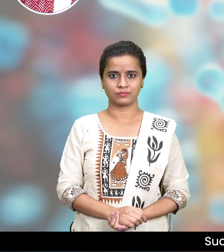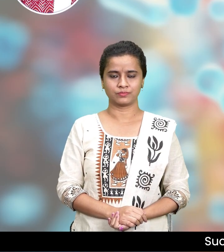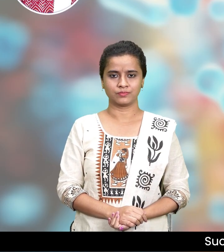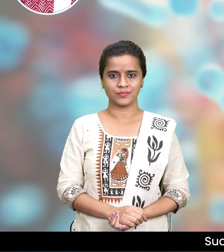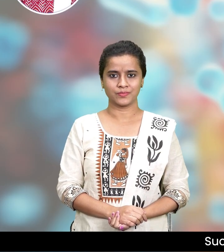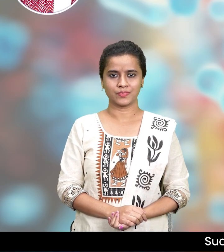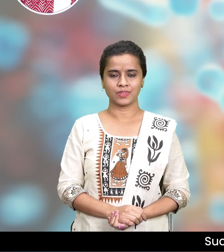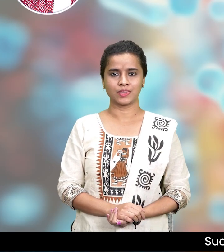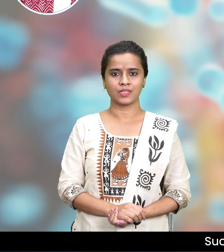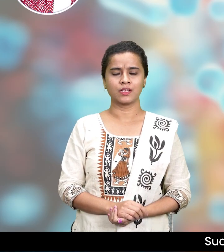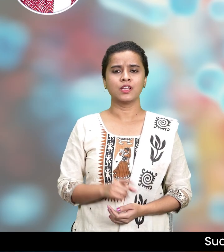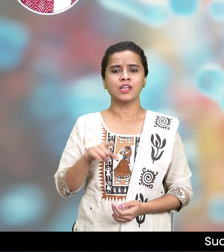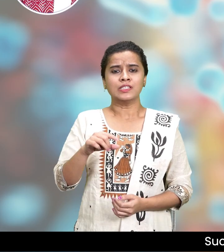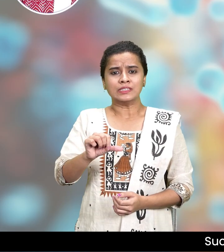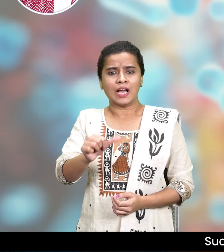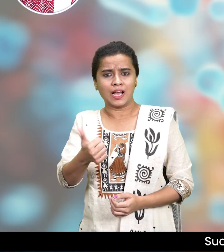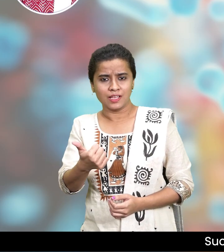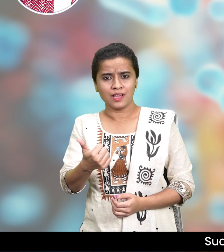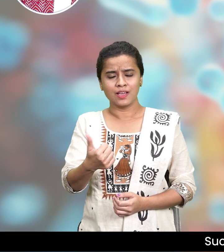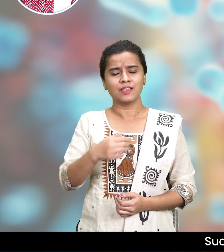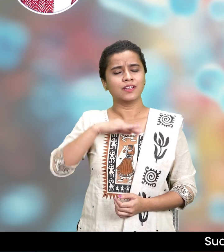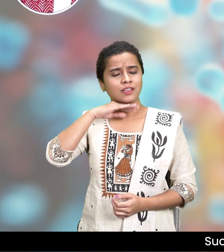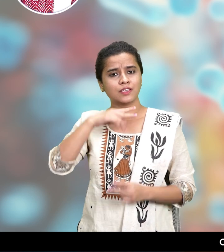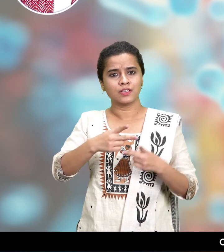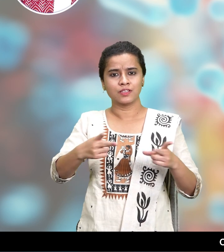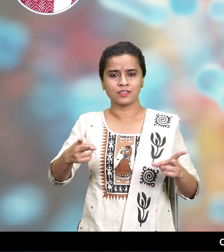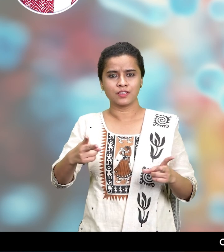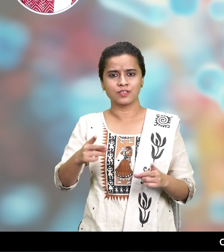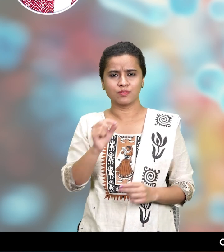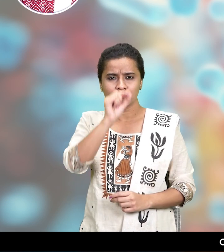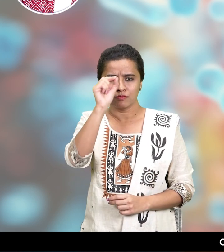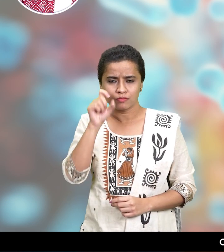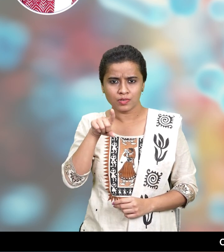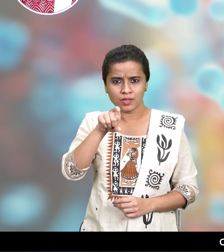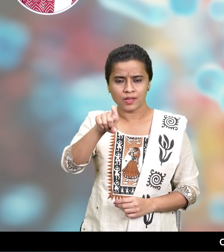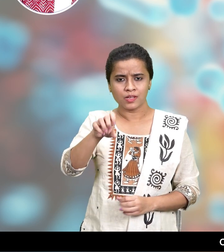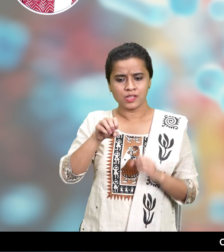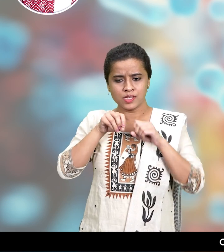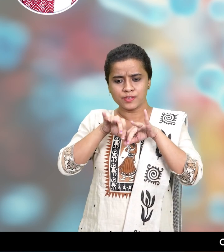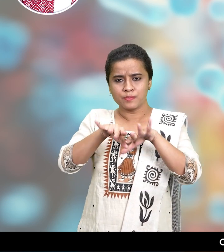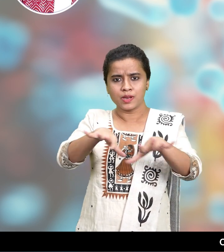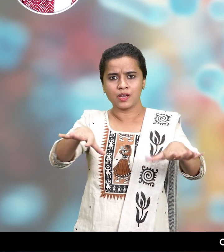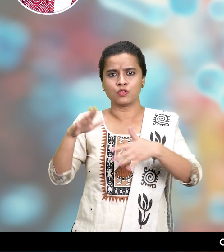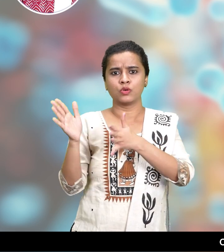Such disease causing microbes can spread through the air.